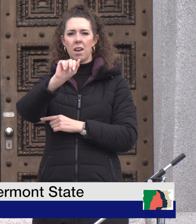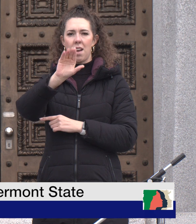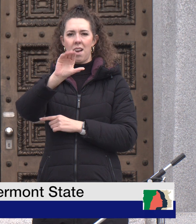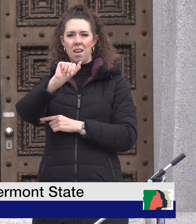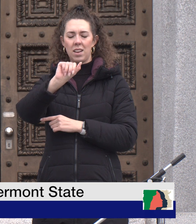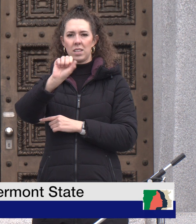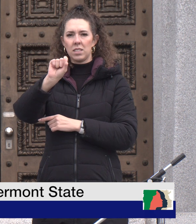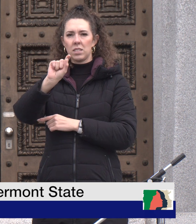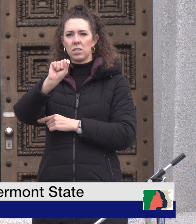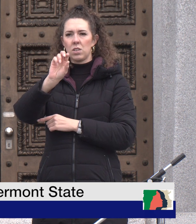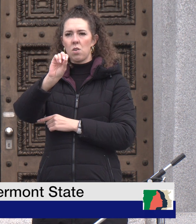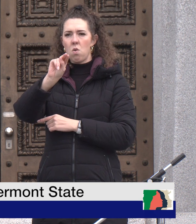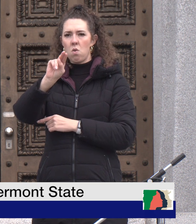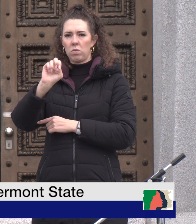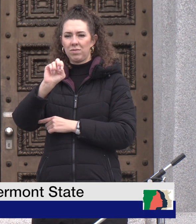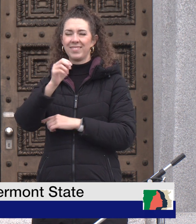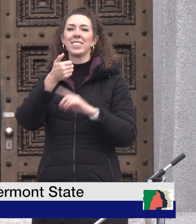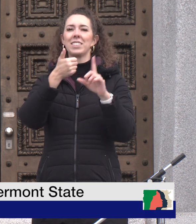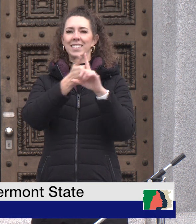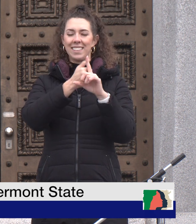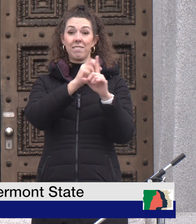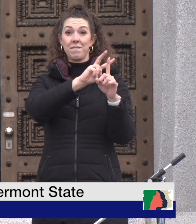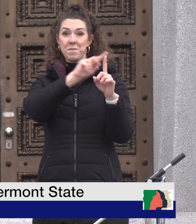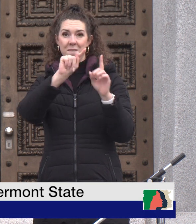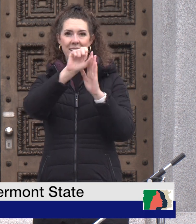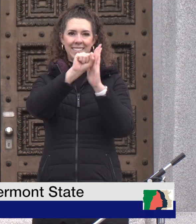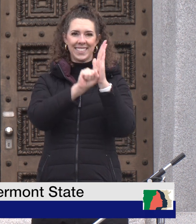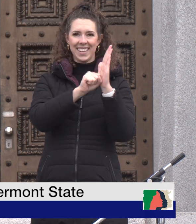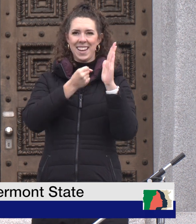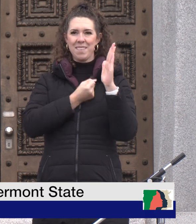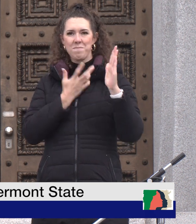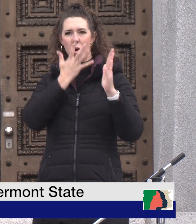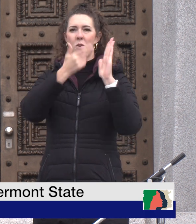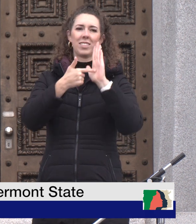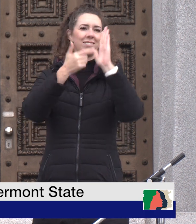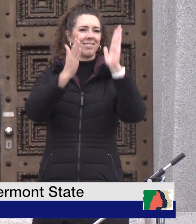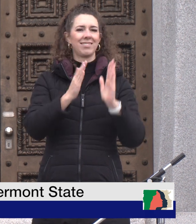Vermont's poet laureate. Bianca.